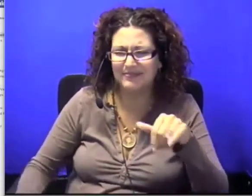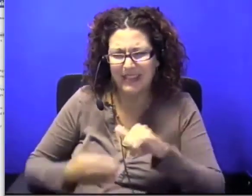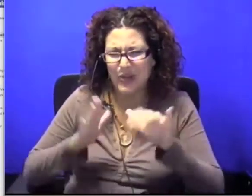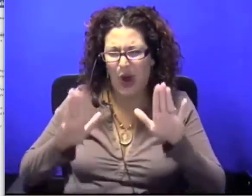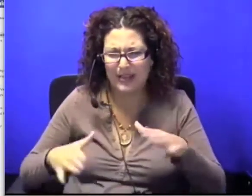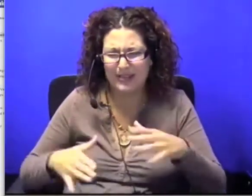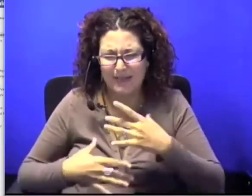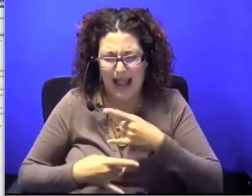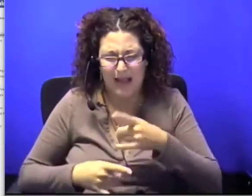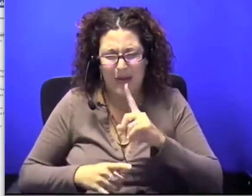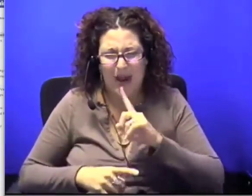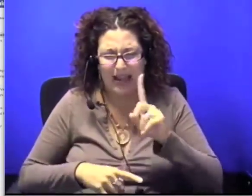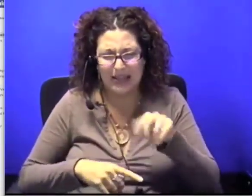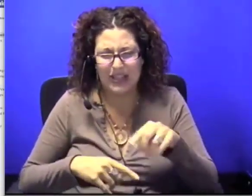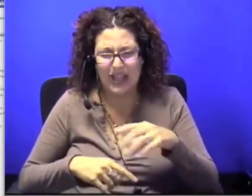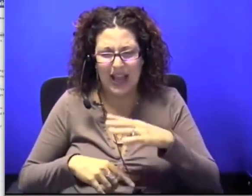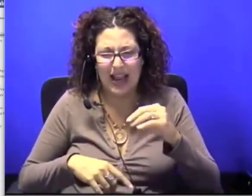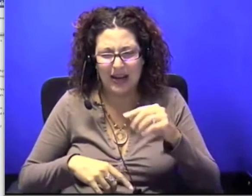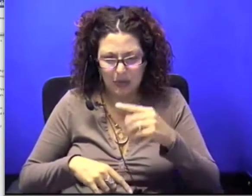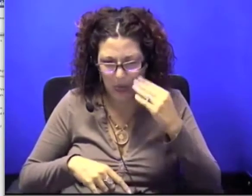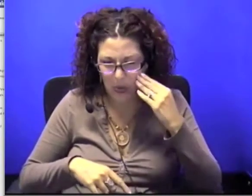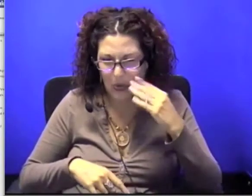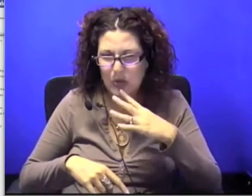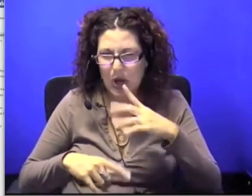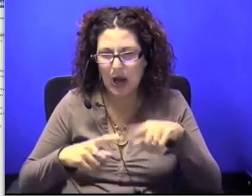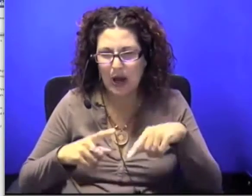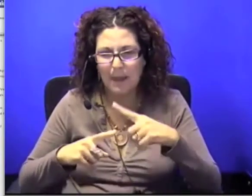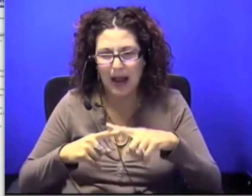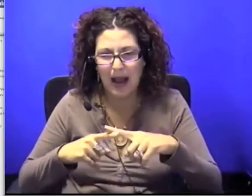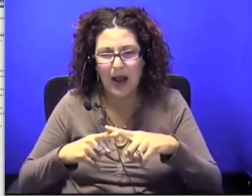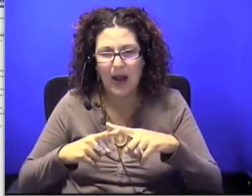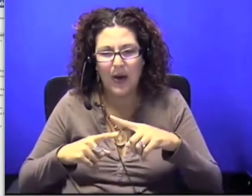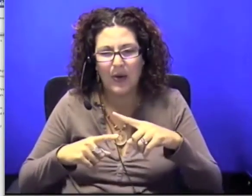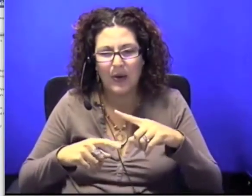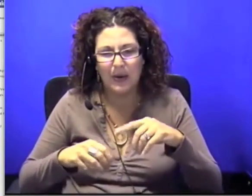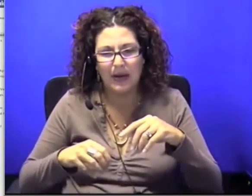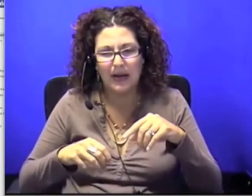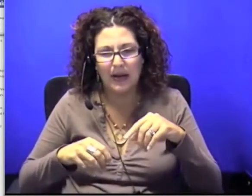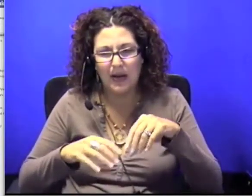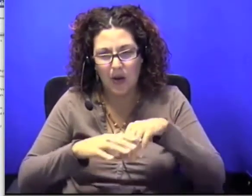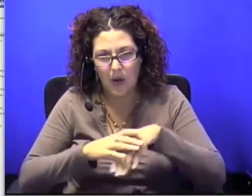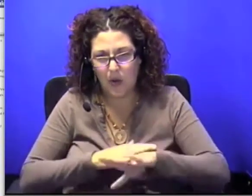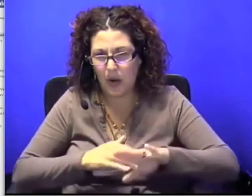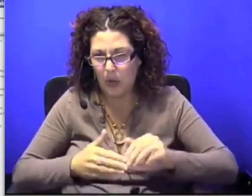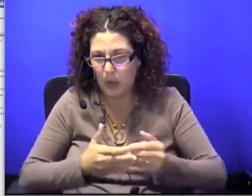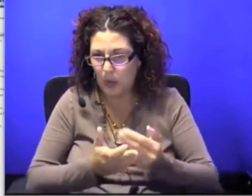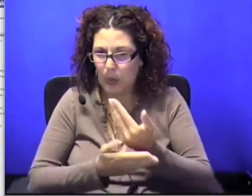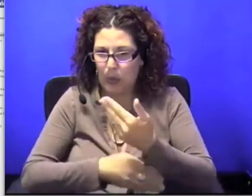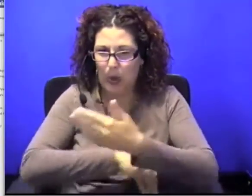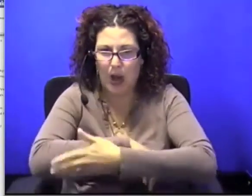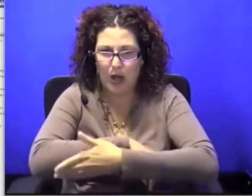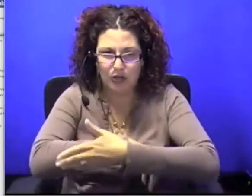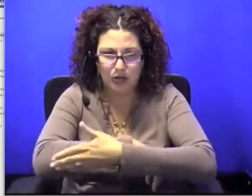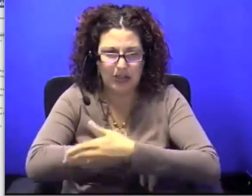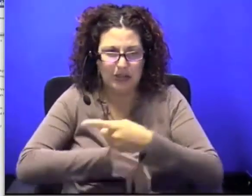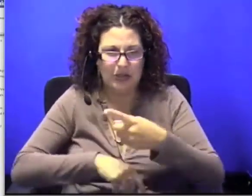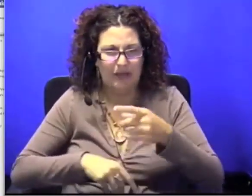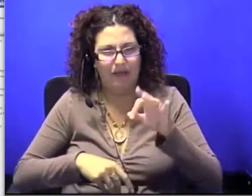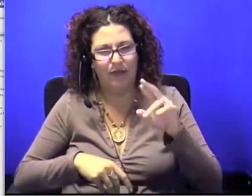I greatly, I like your answer on all of that. And, you're talking about that, being going into that new country where